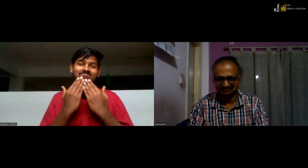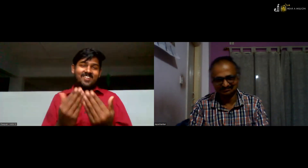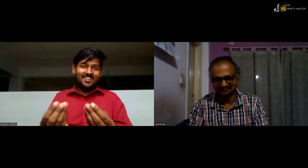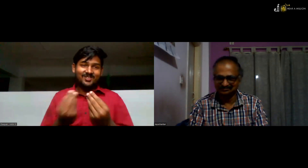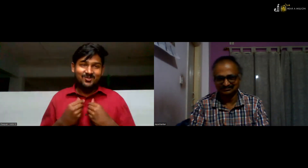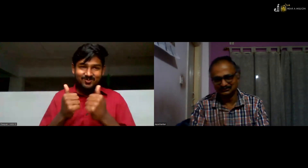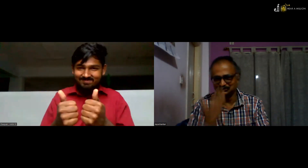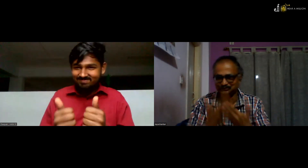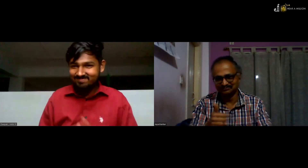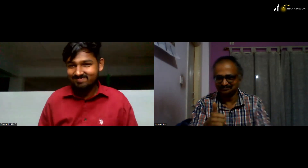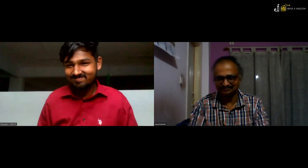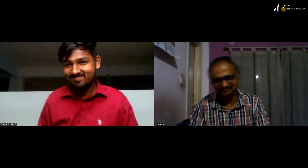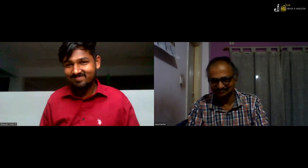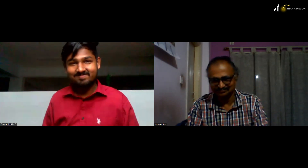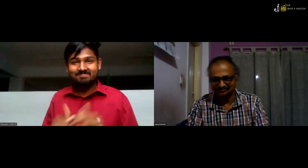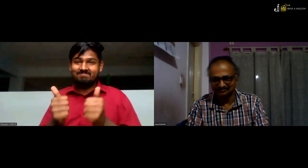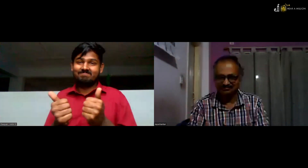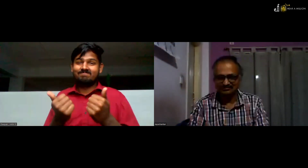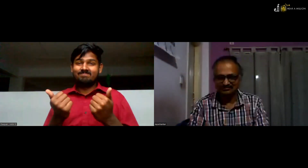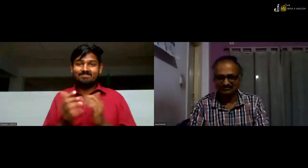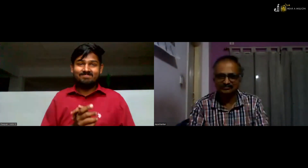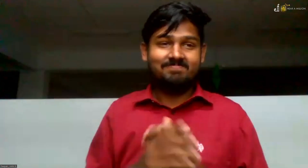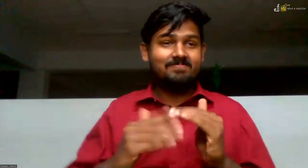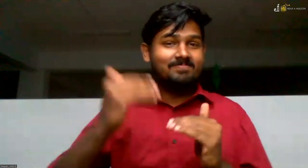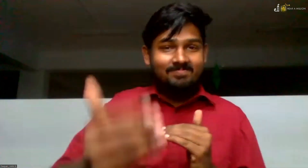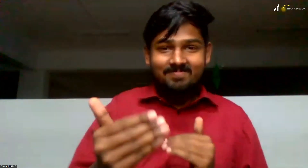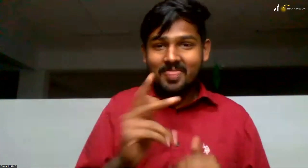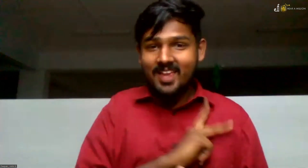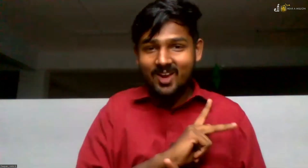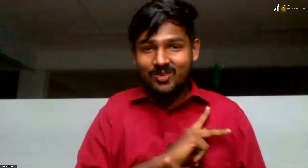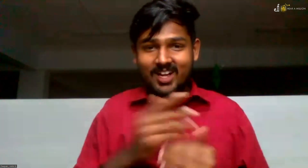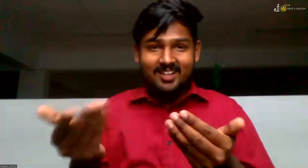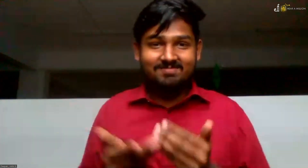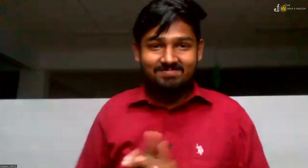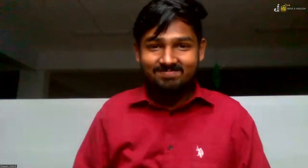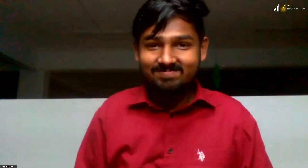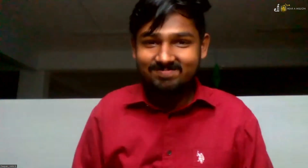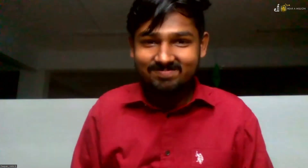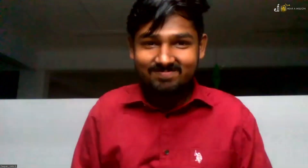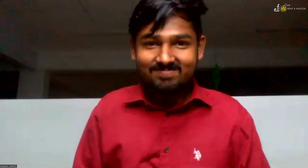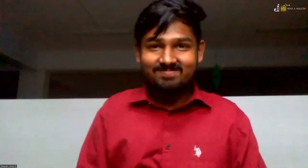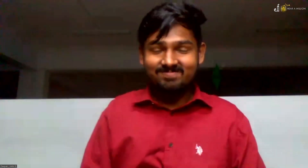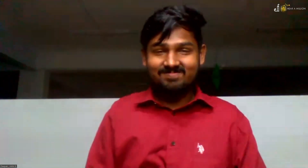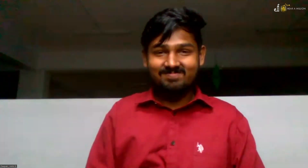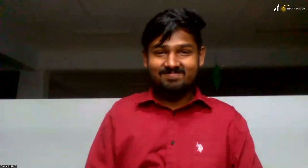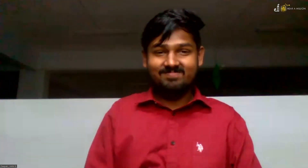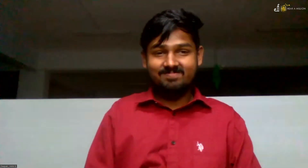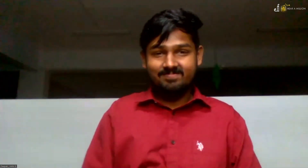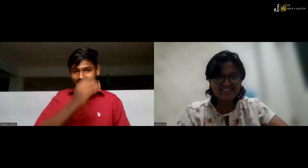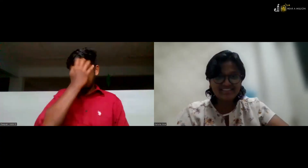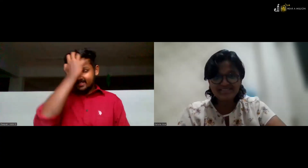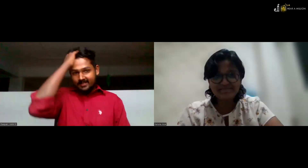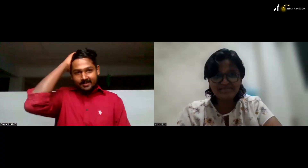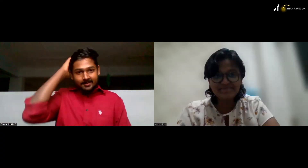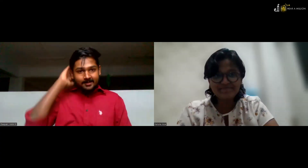again. Thank you for sharing all your memories and journeys with us. Thank you. So now we would like